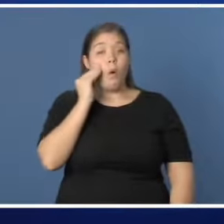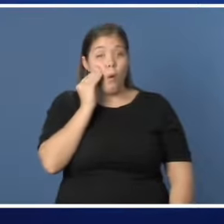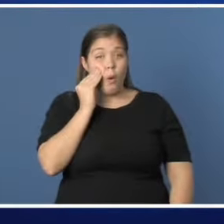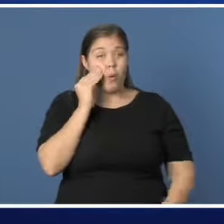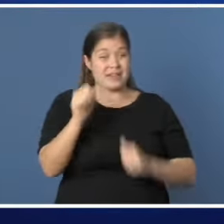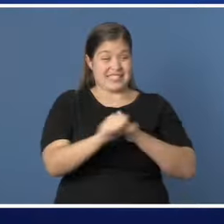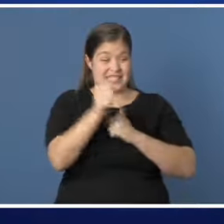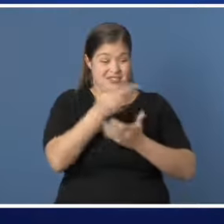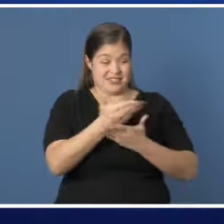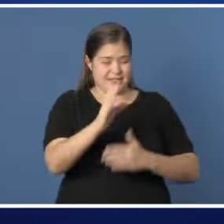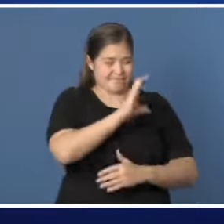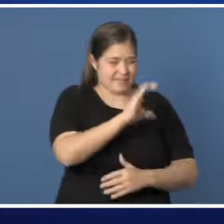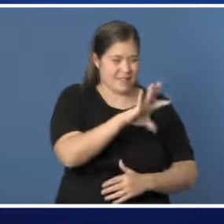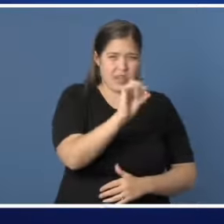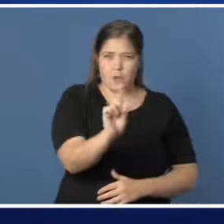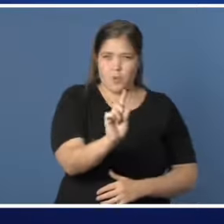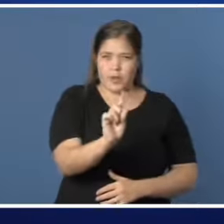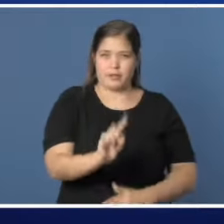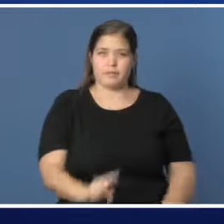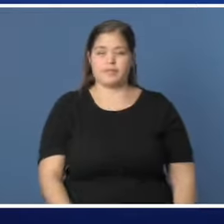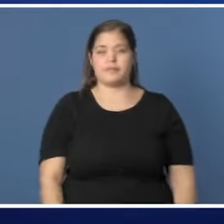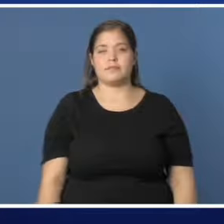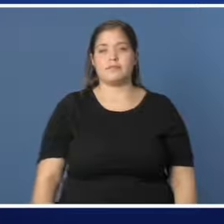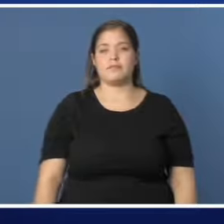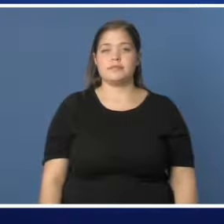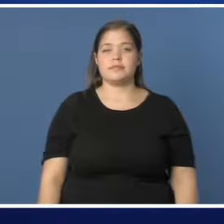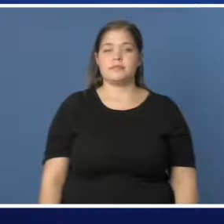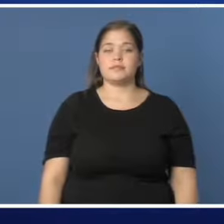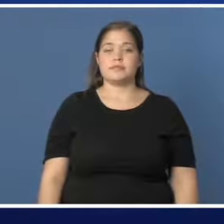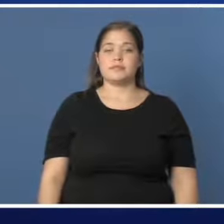Conduct a home hazard hunt.